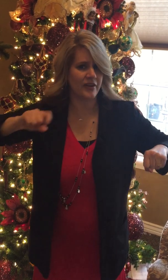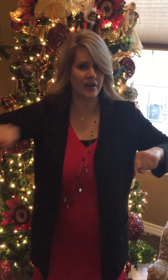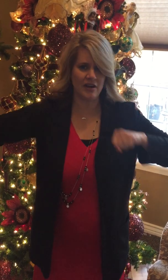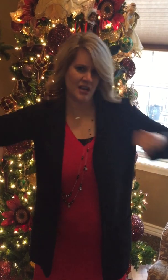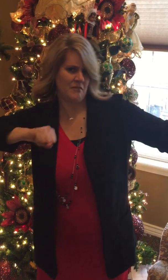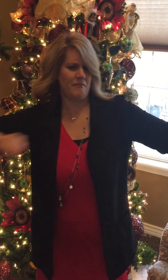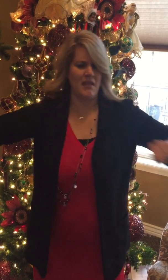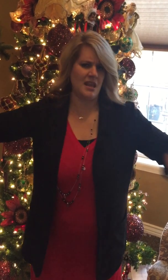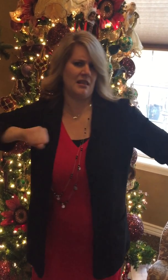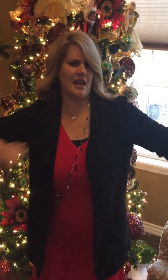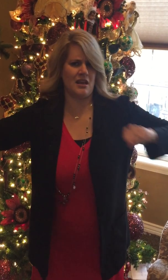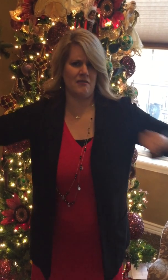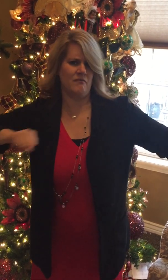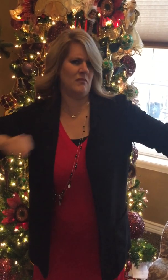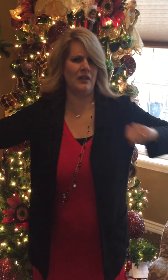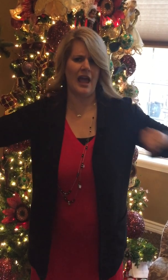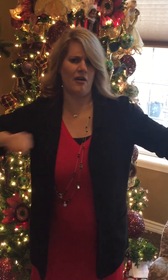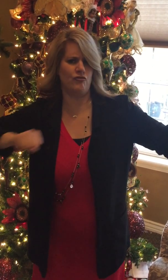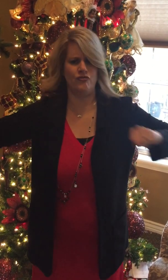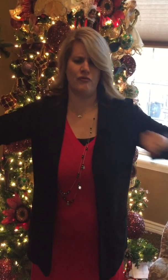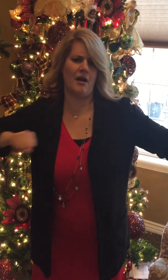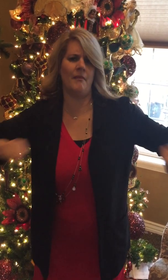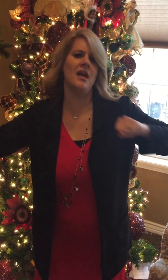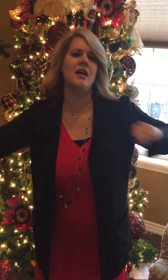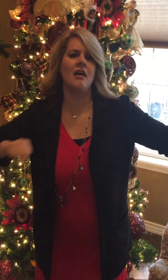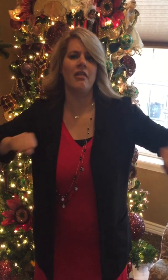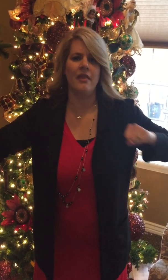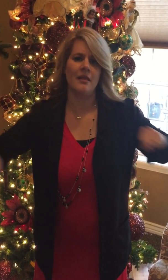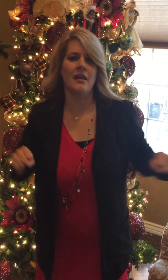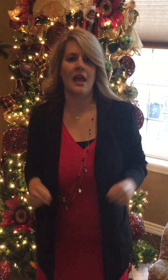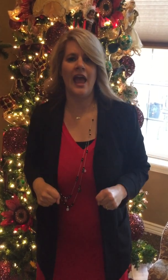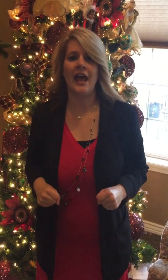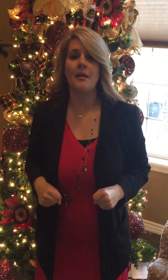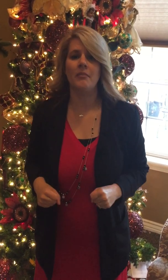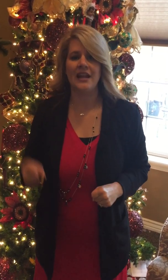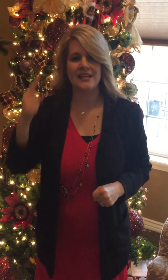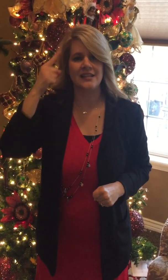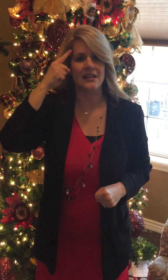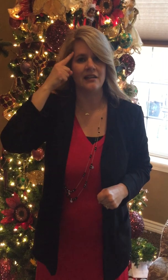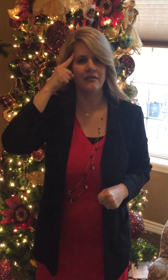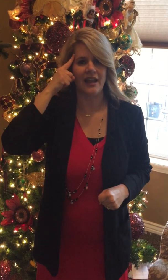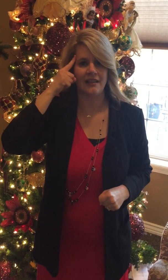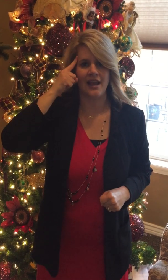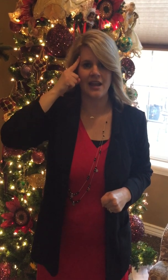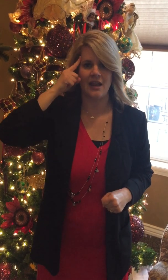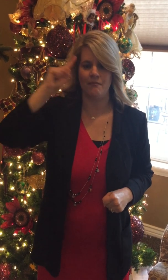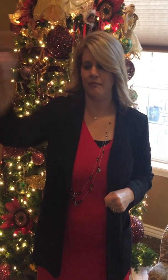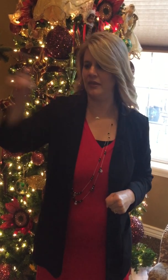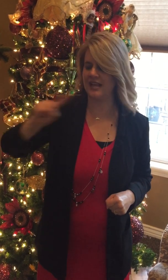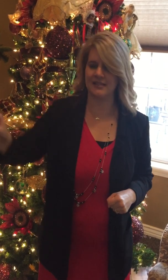thunder. Make it like a loud drum. And Blixen, like lightning,